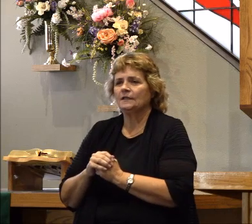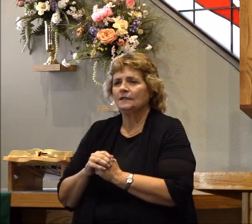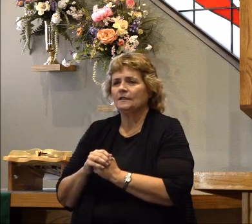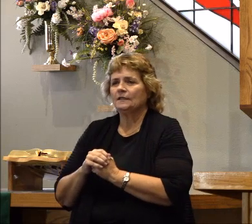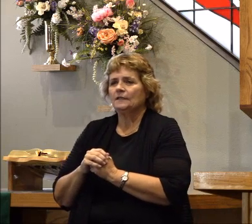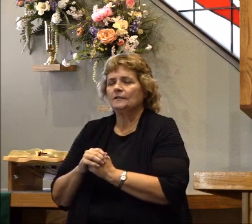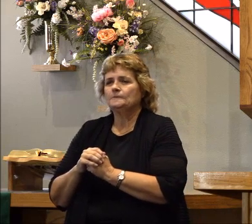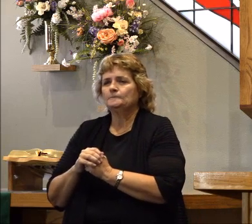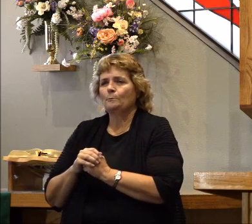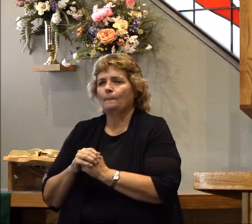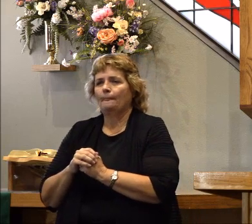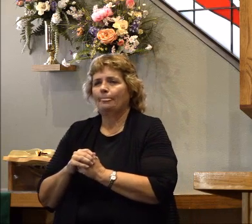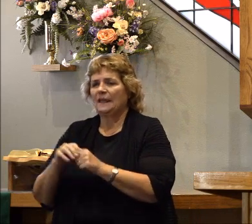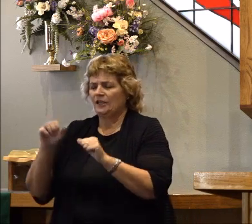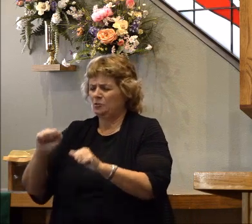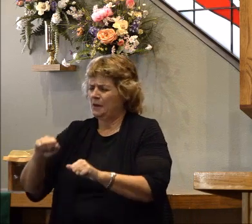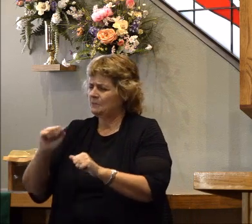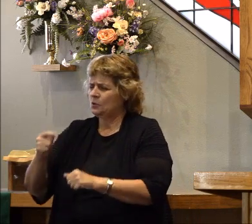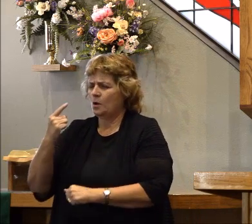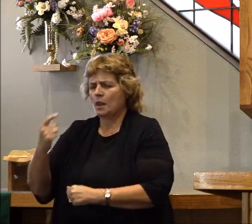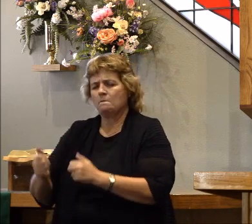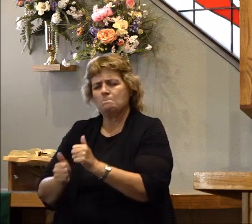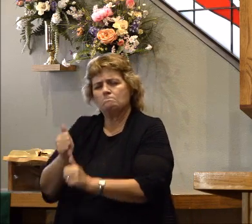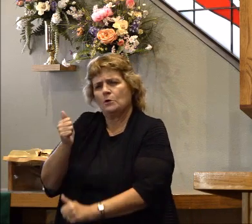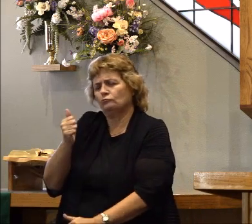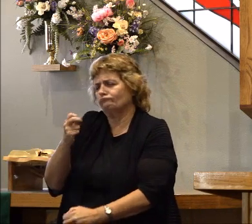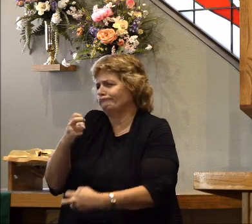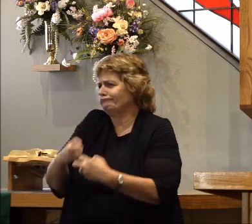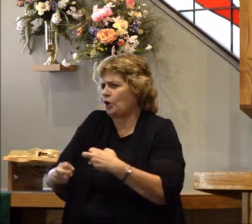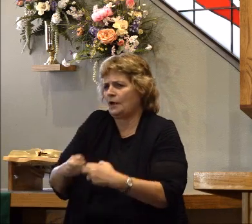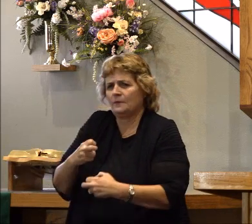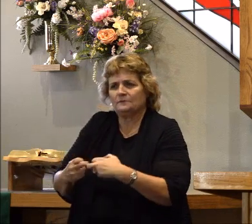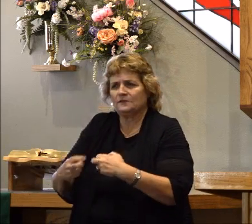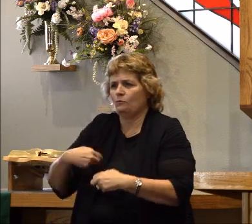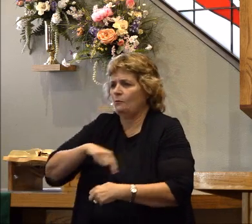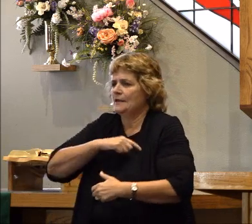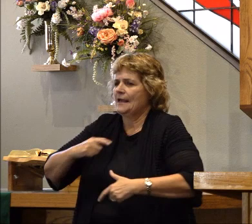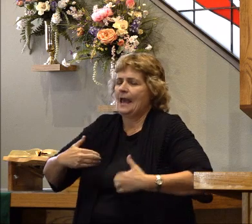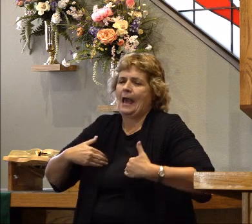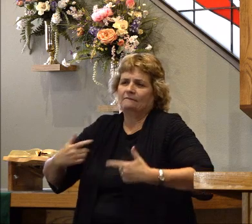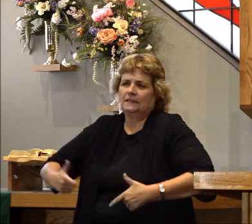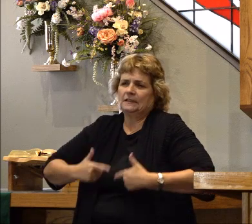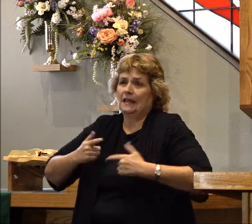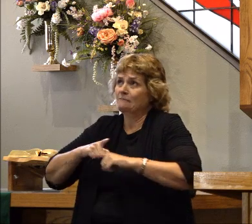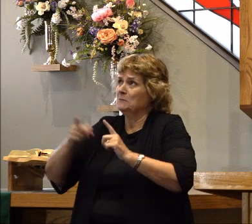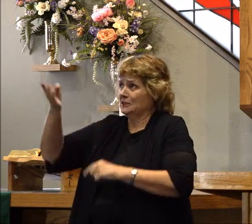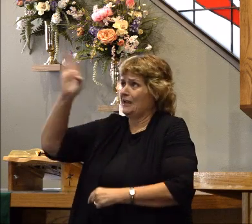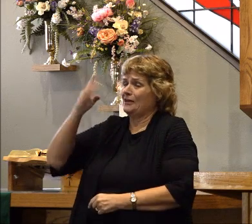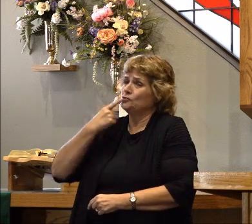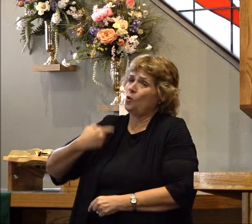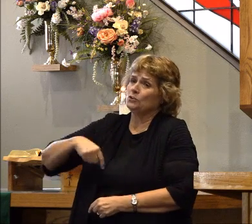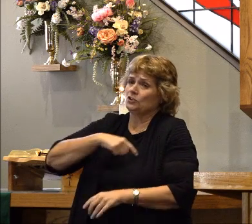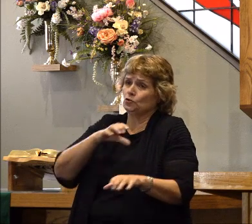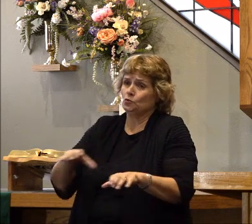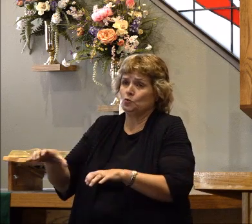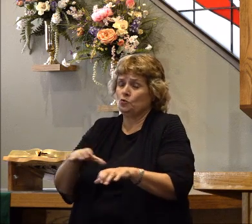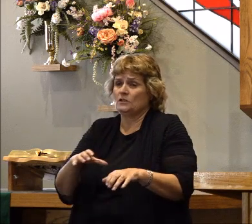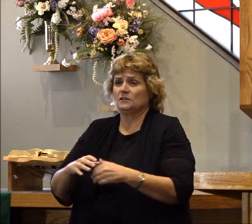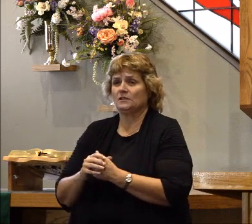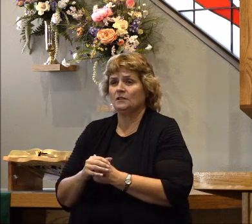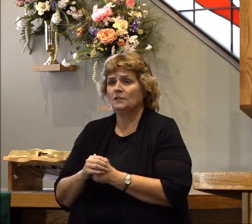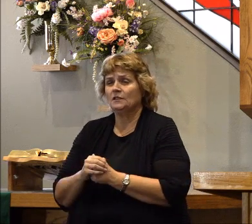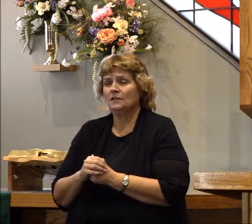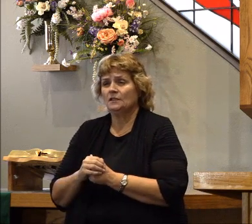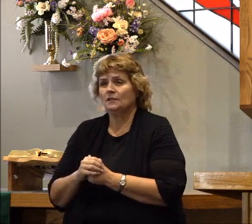exercises we can engage in, but it's what God calls us to do. And we call this a theology